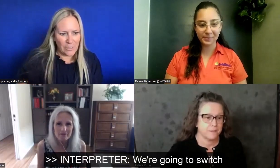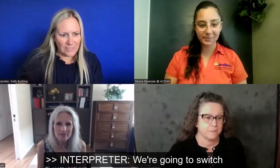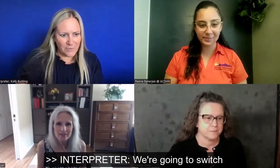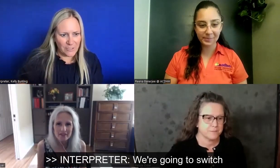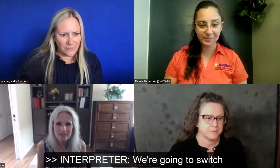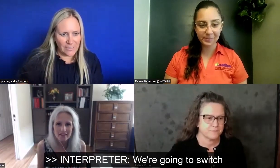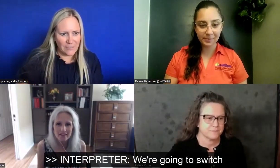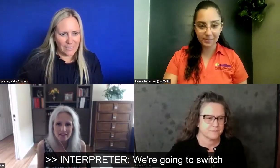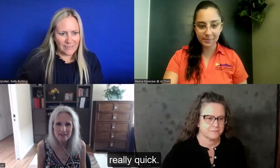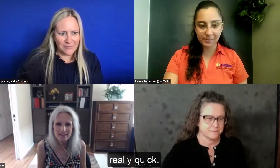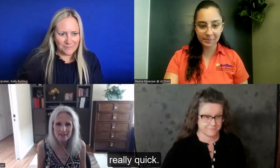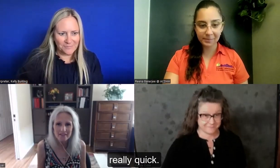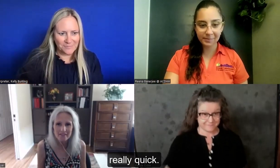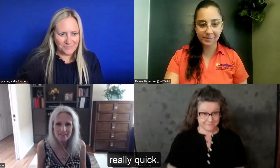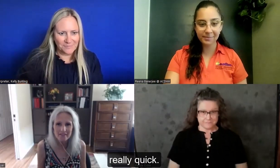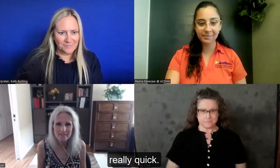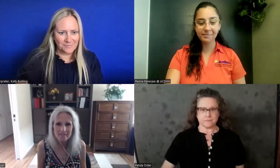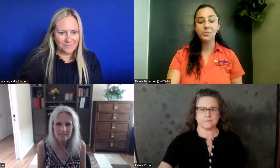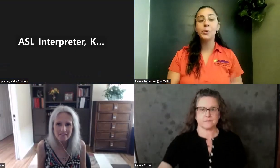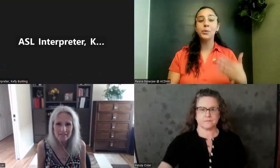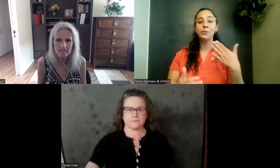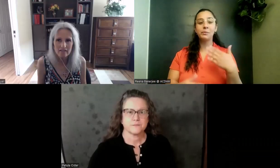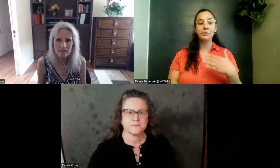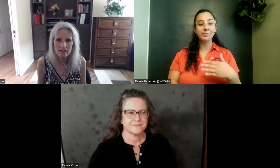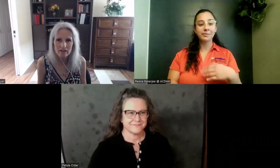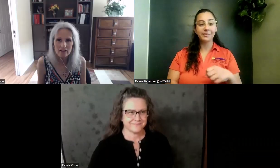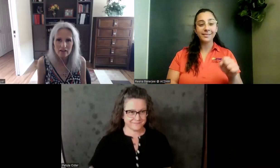we're going to switch really quick.